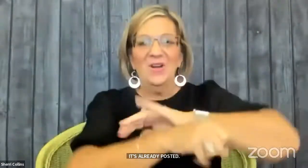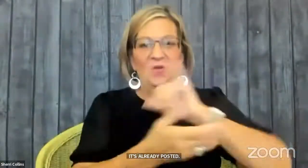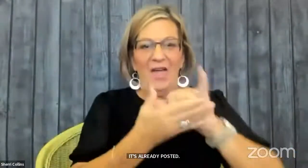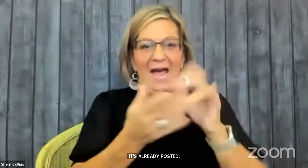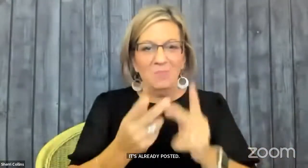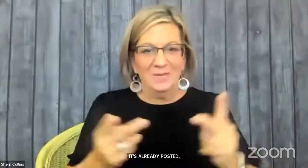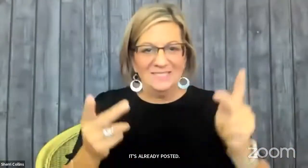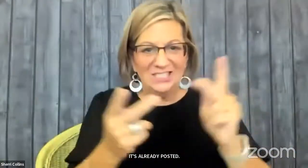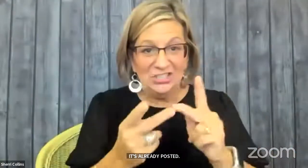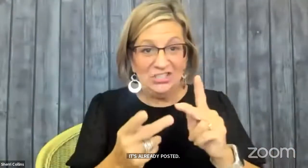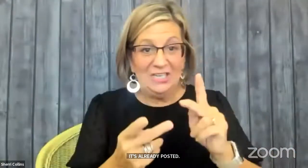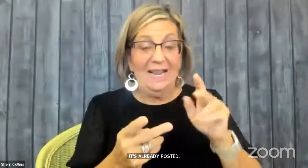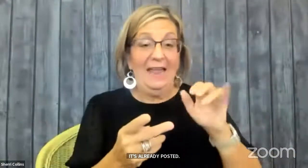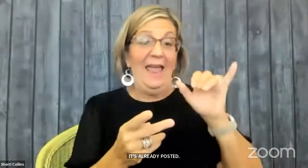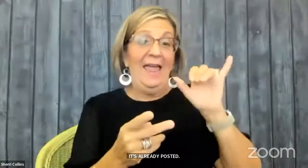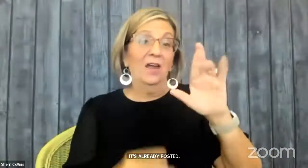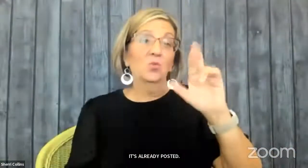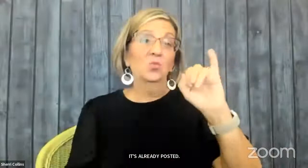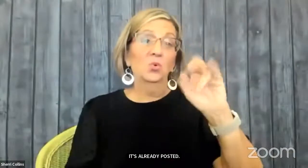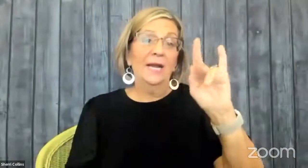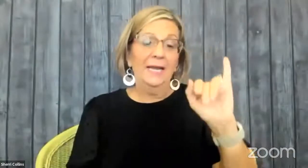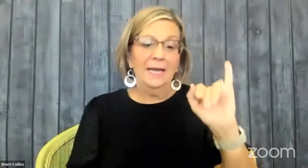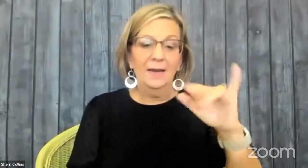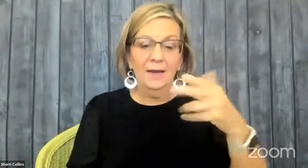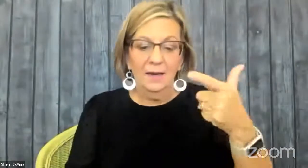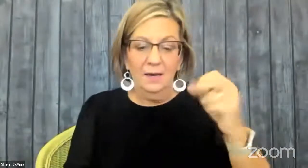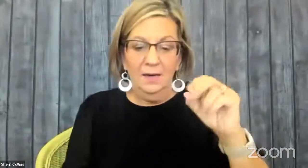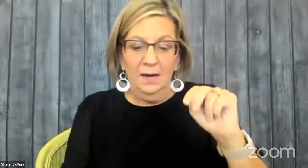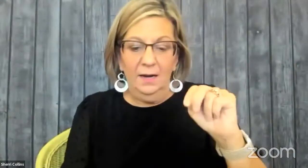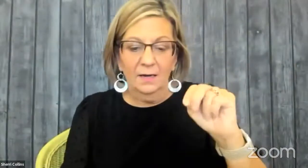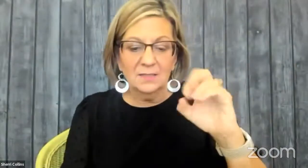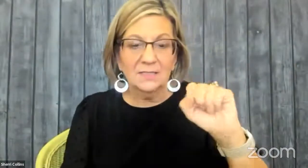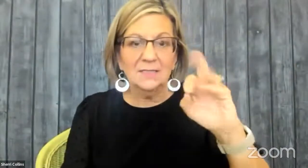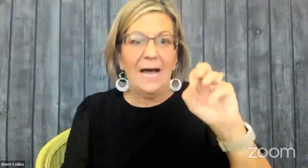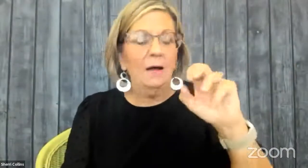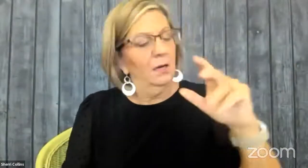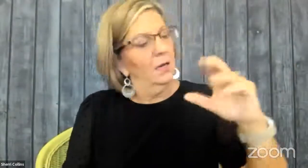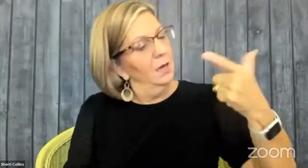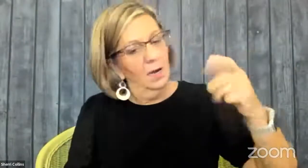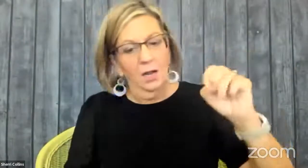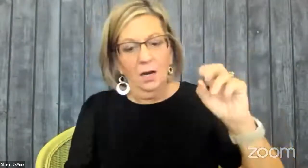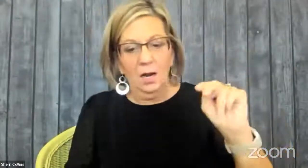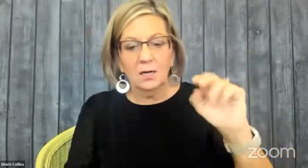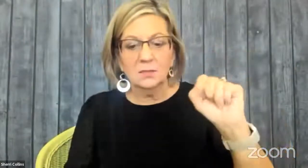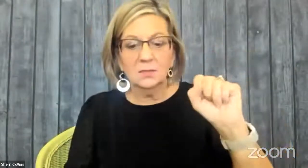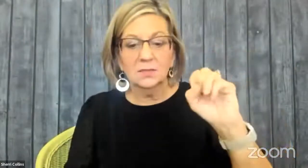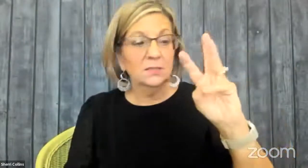already filled that position. And Ricky Gonzalez,